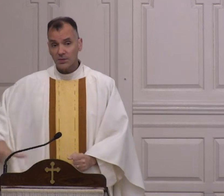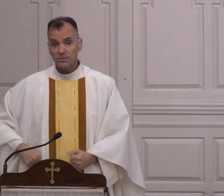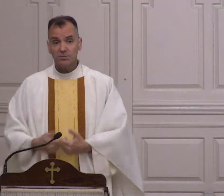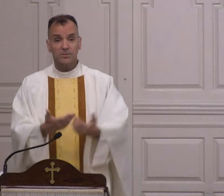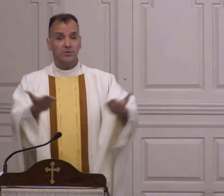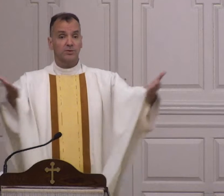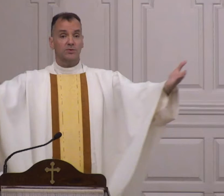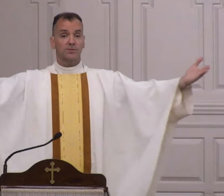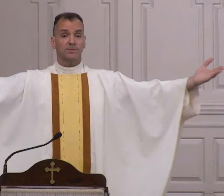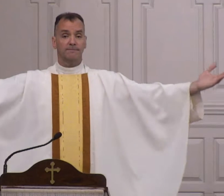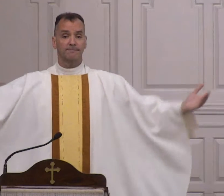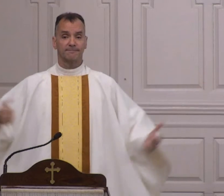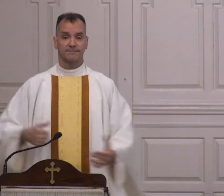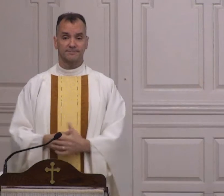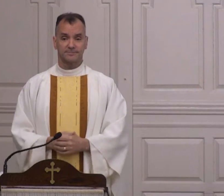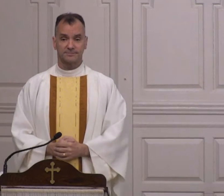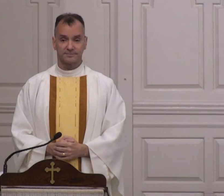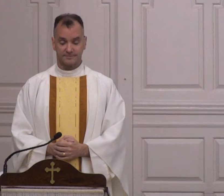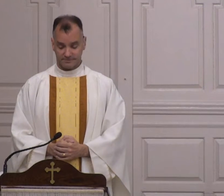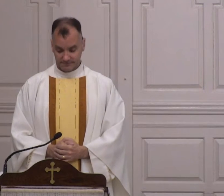The Lord be with you.